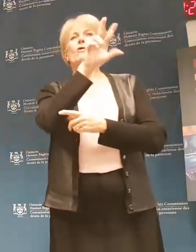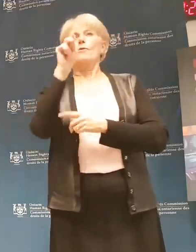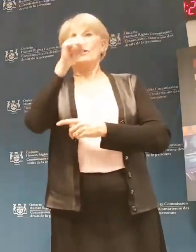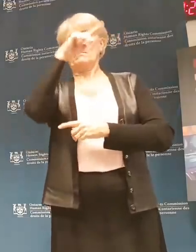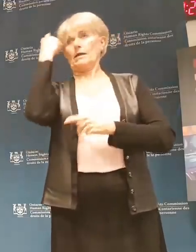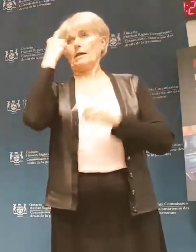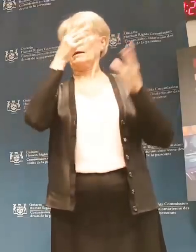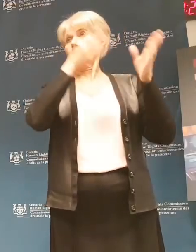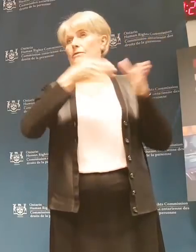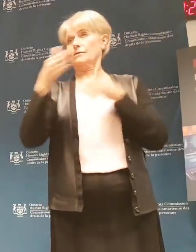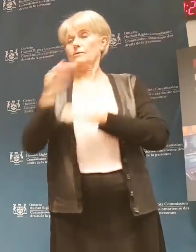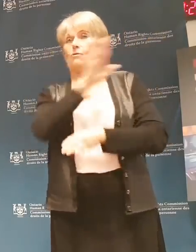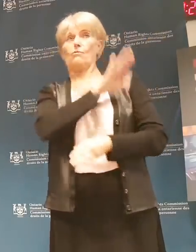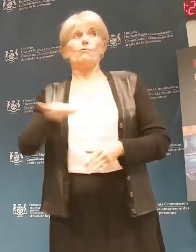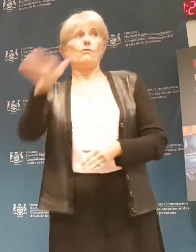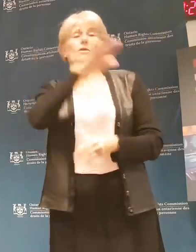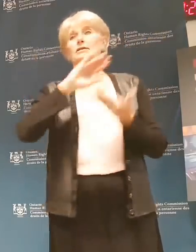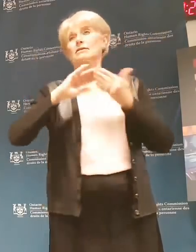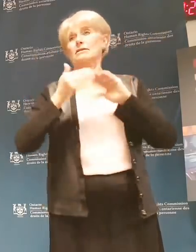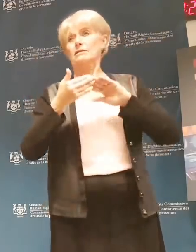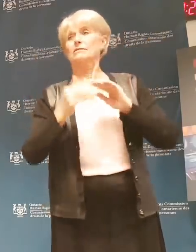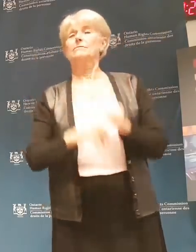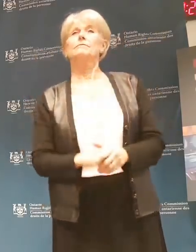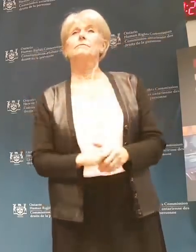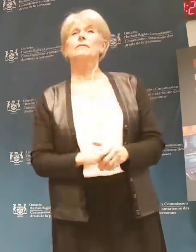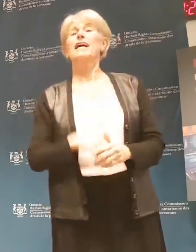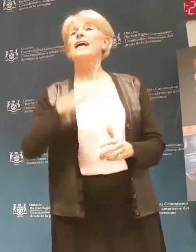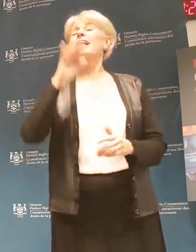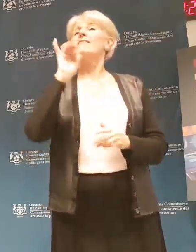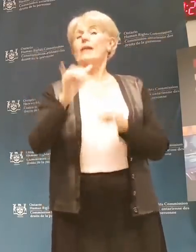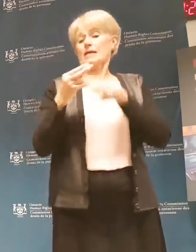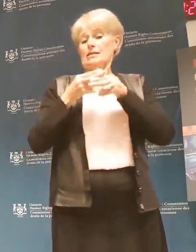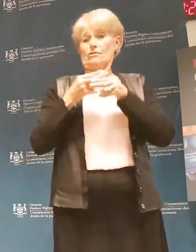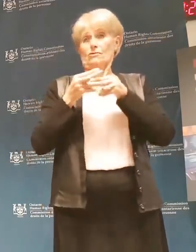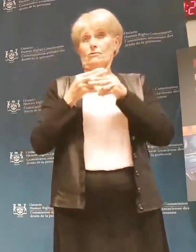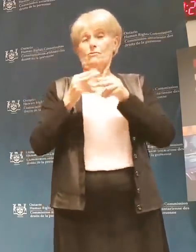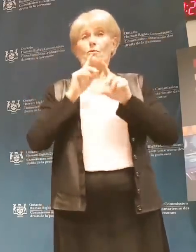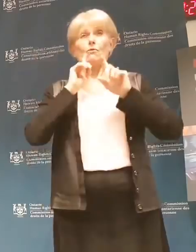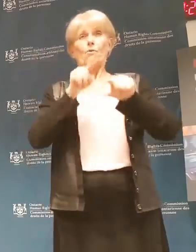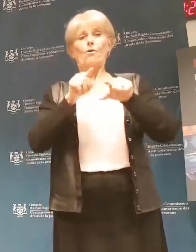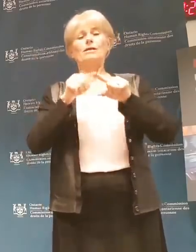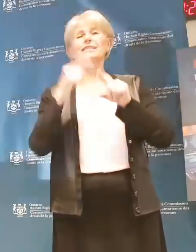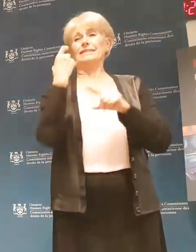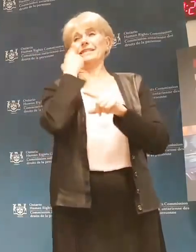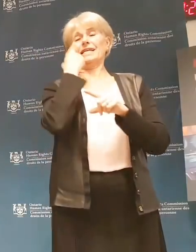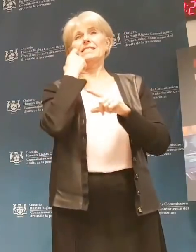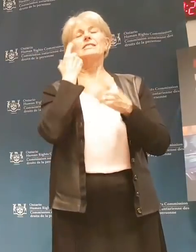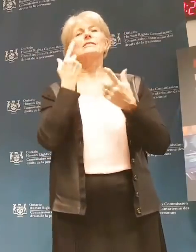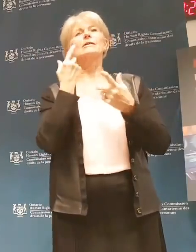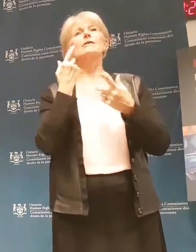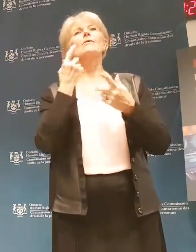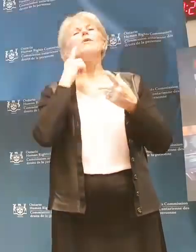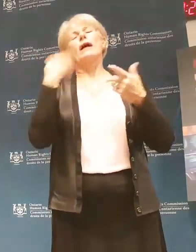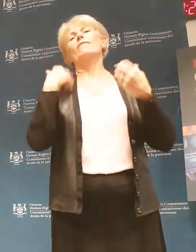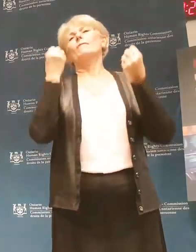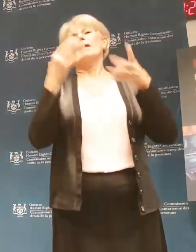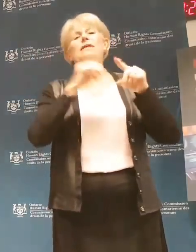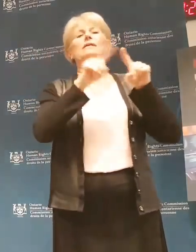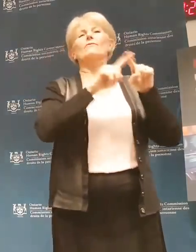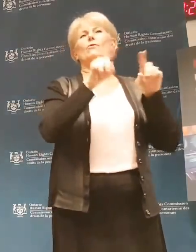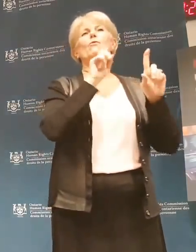Black people across the city. This interim report is the latest in a body of